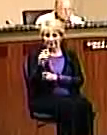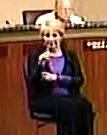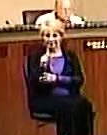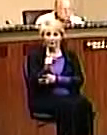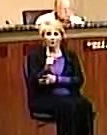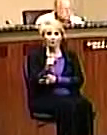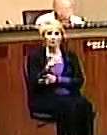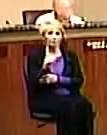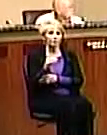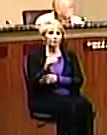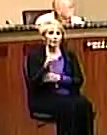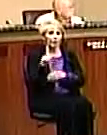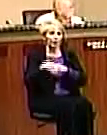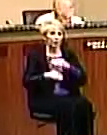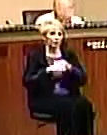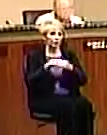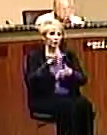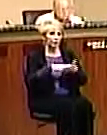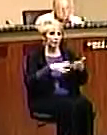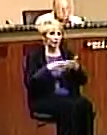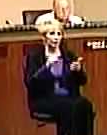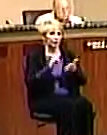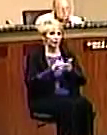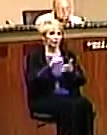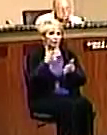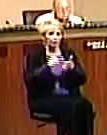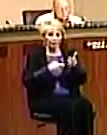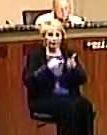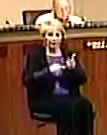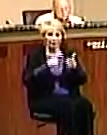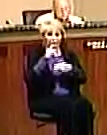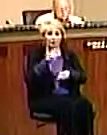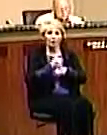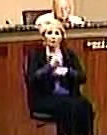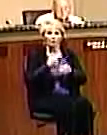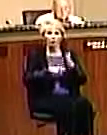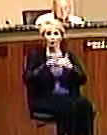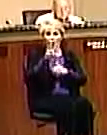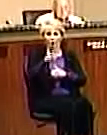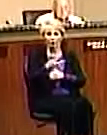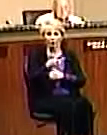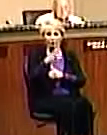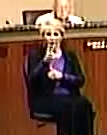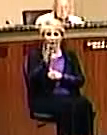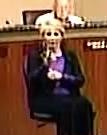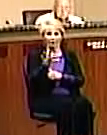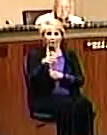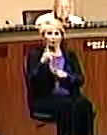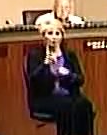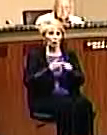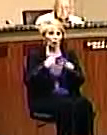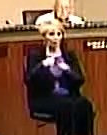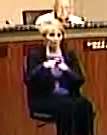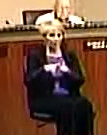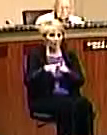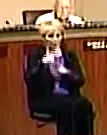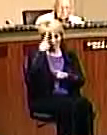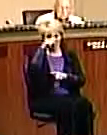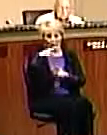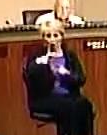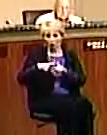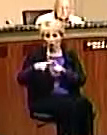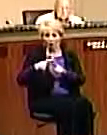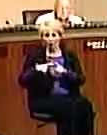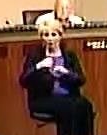$356.16, an amendment to the schedule of fees and charges to establish a fee of $2.95 per month for renting